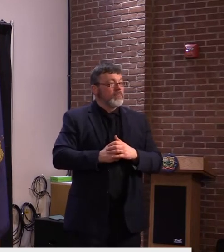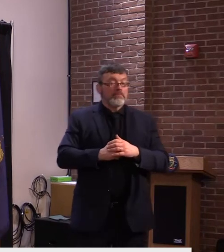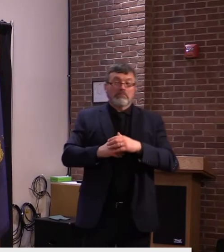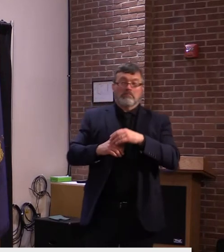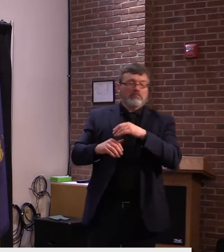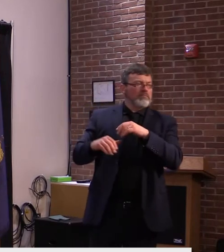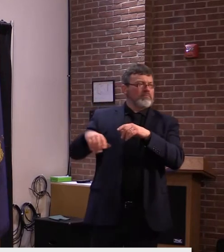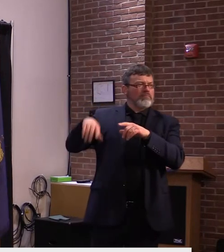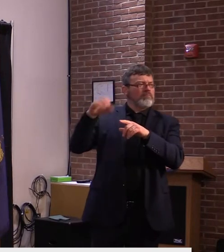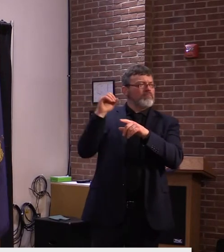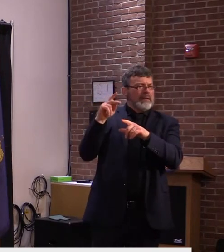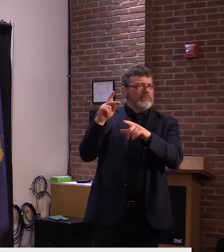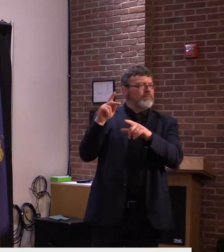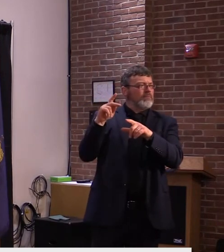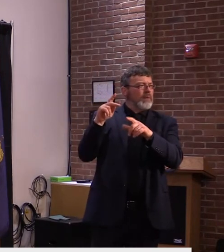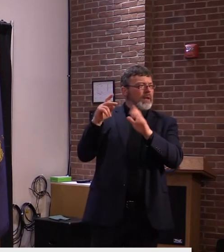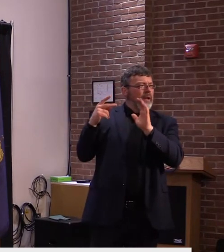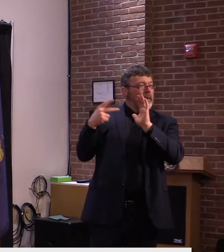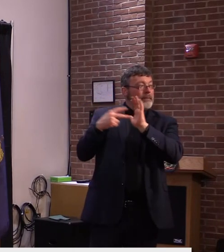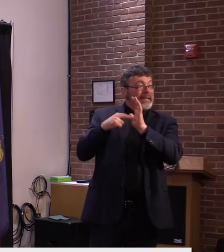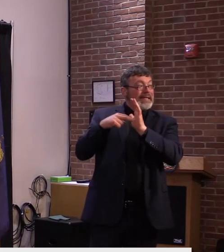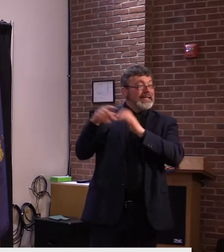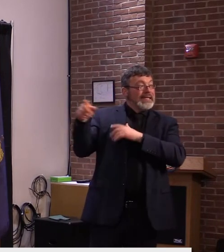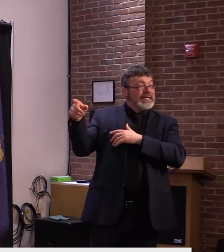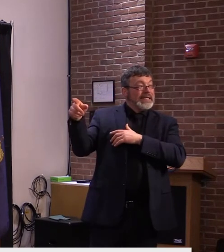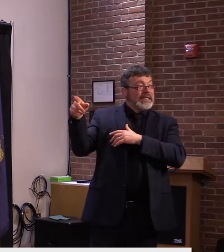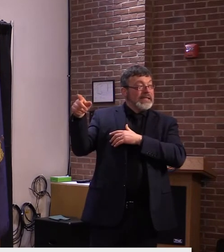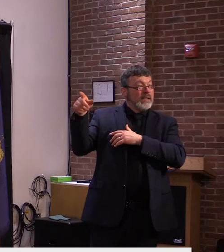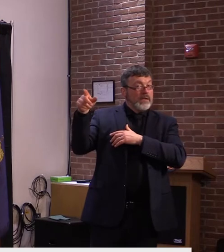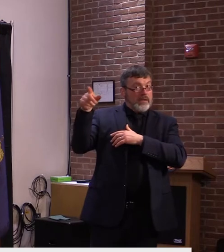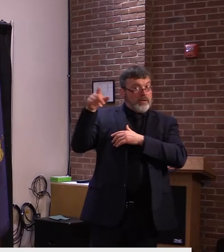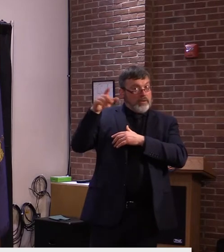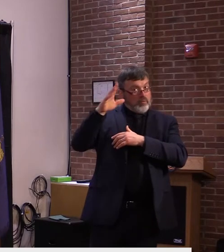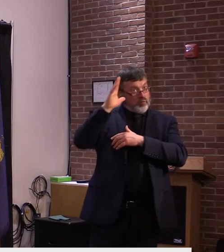annual required school vaccine for COVID-19?